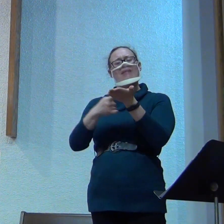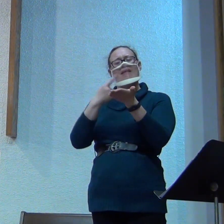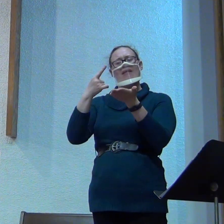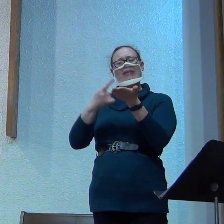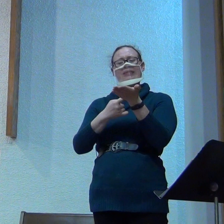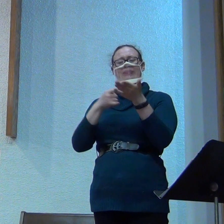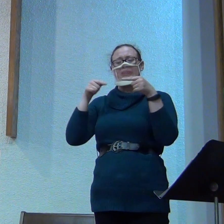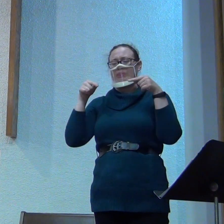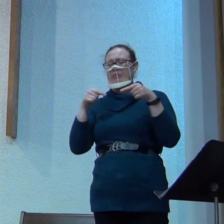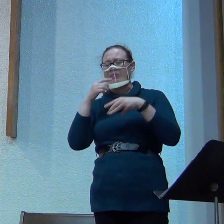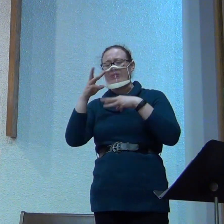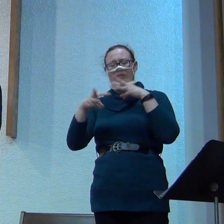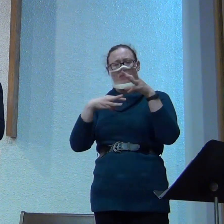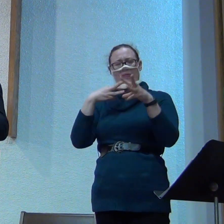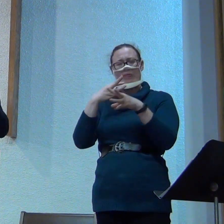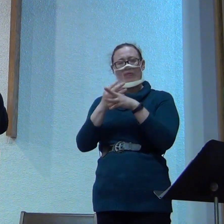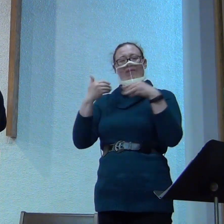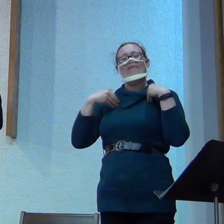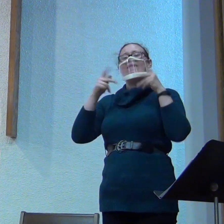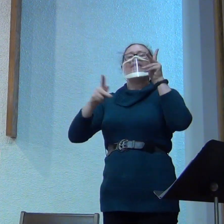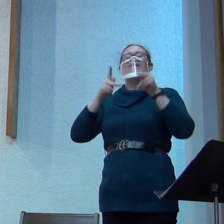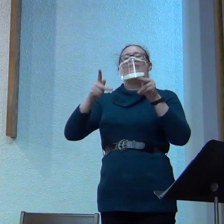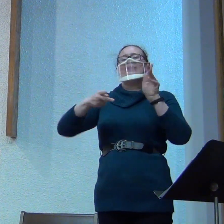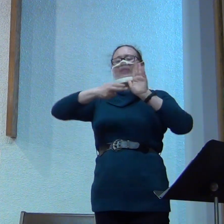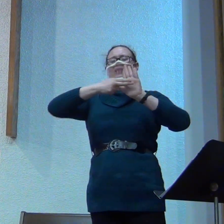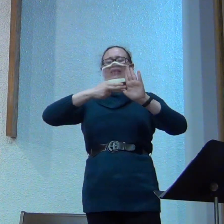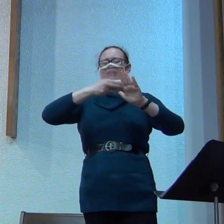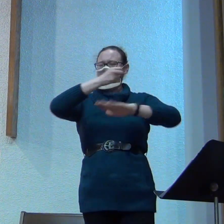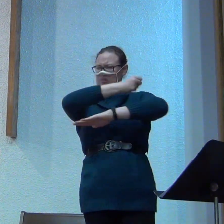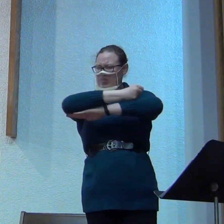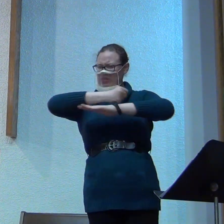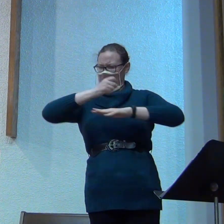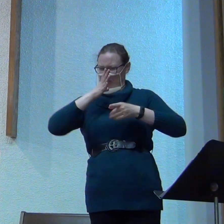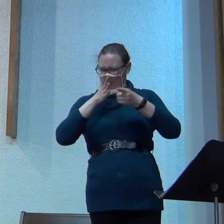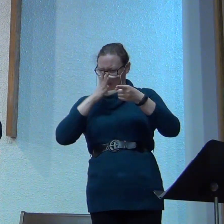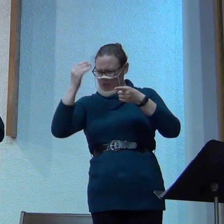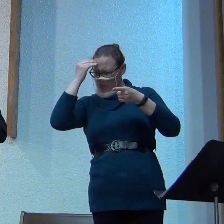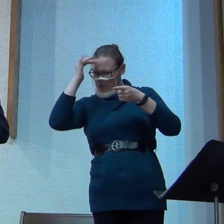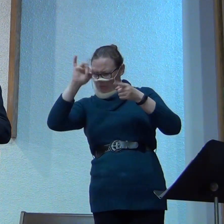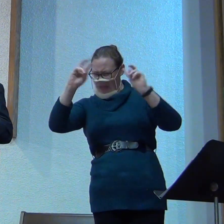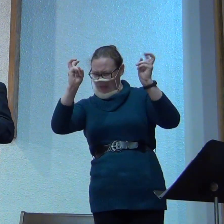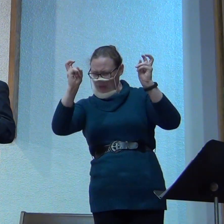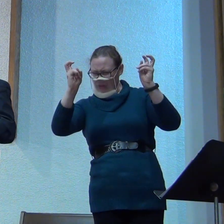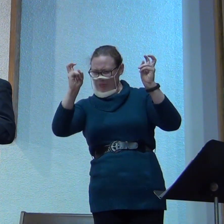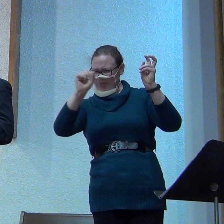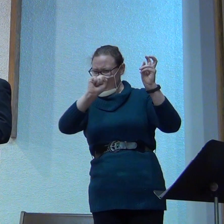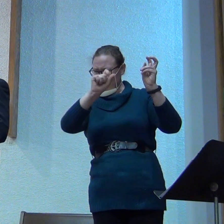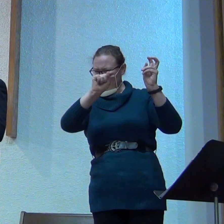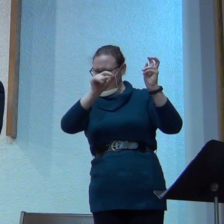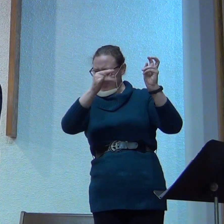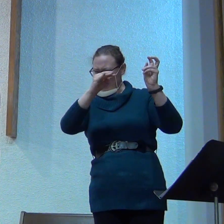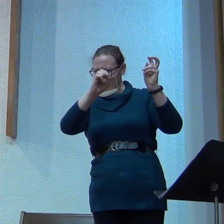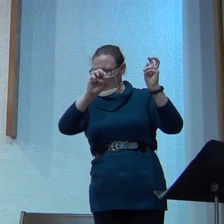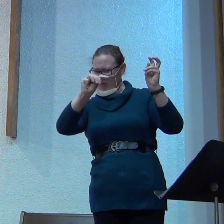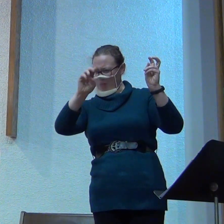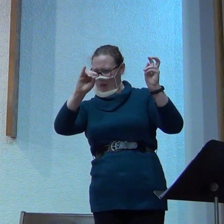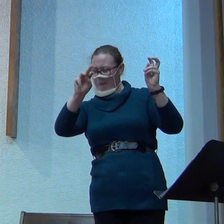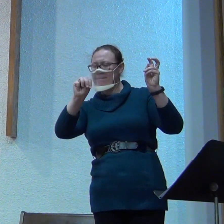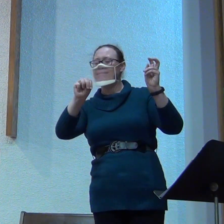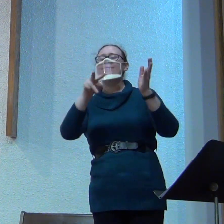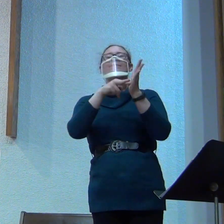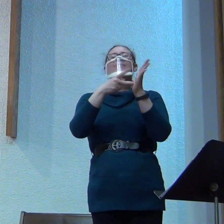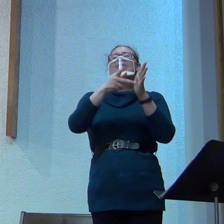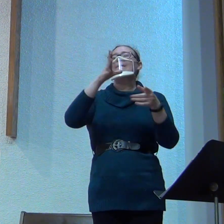world we have people that we call stage moms. Have you heard that term? That's mothers who